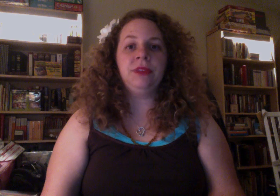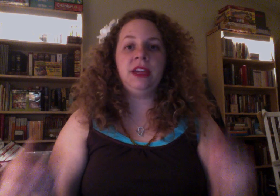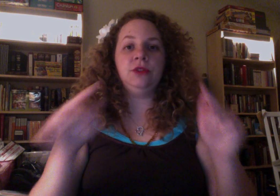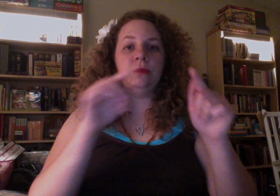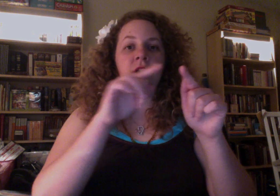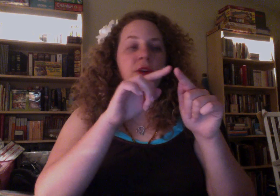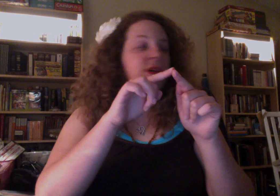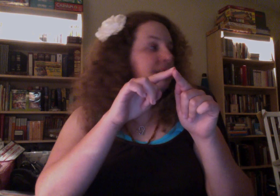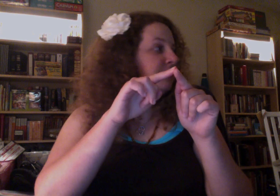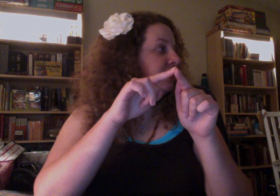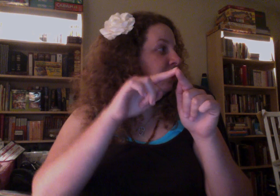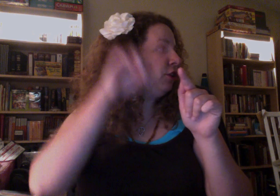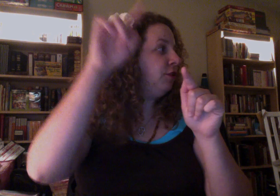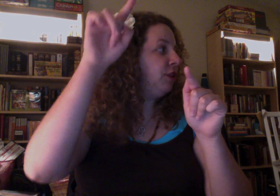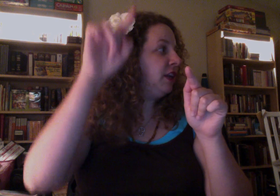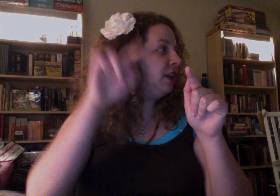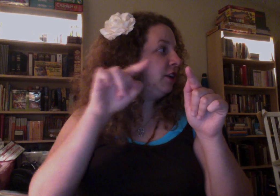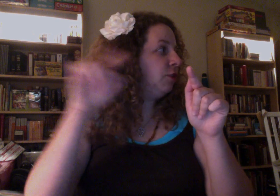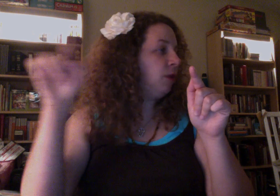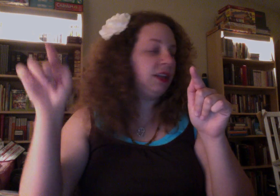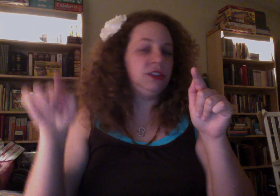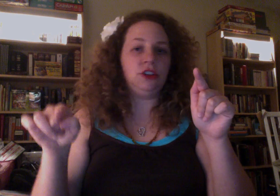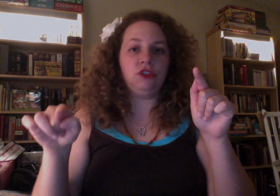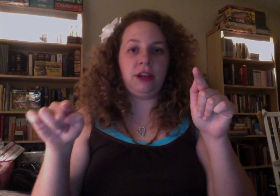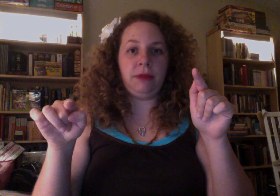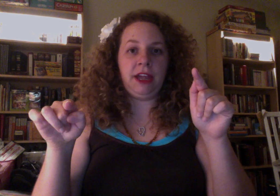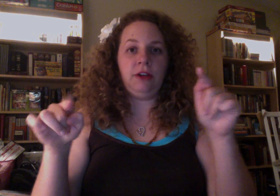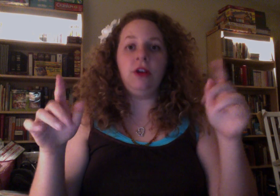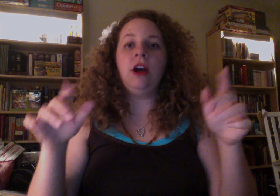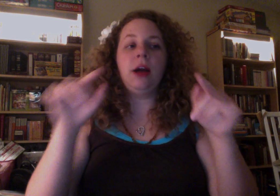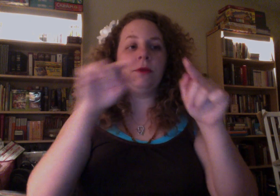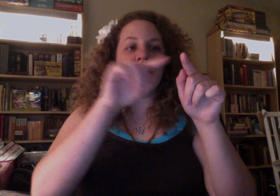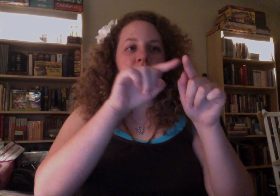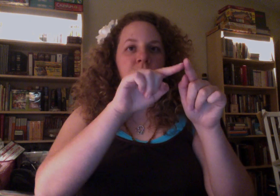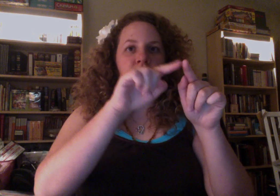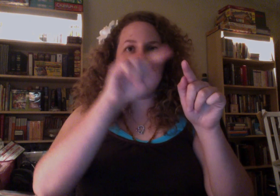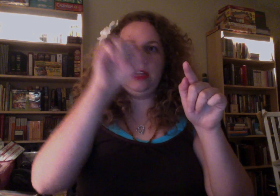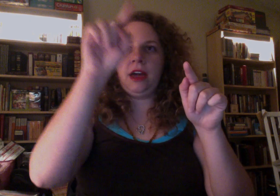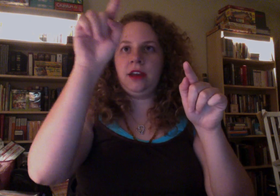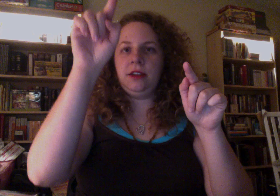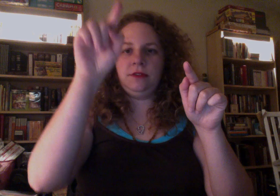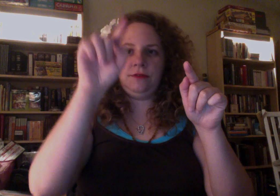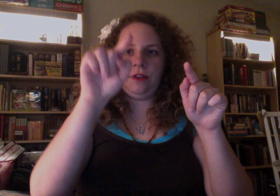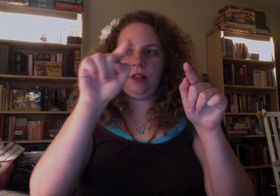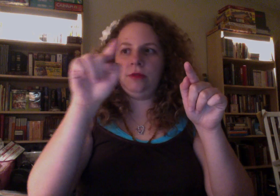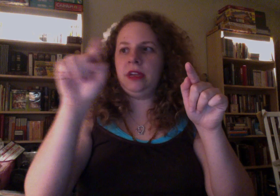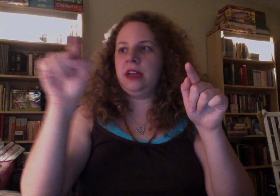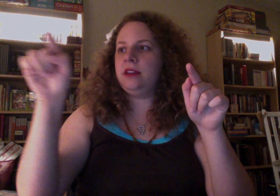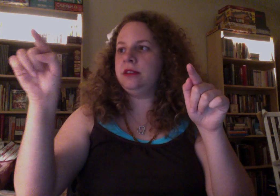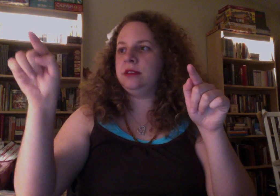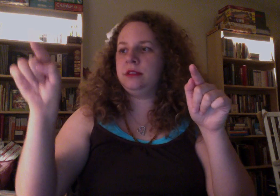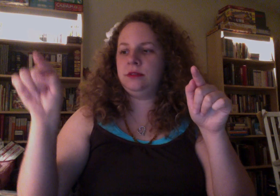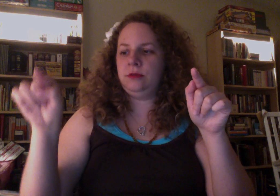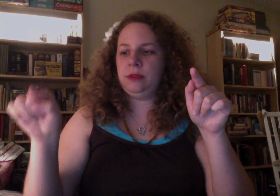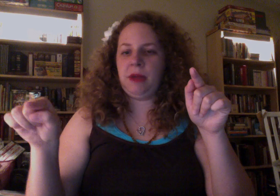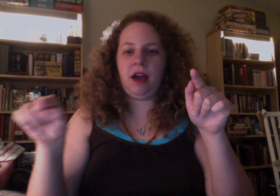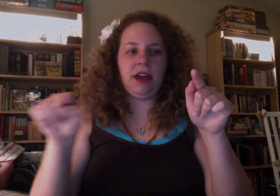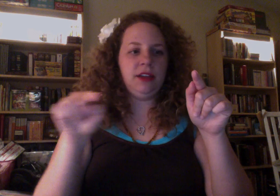so I'm not going to be staring over here while I start drawing my arrow. I'm going to be looking at it, following it with my